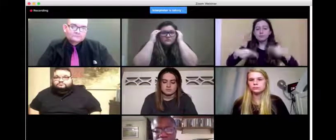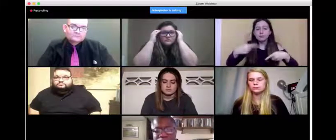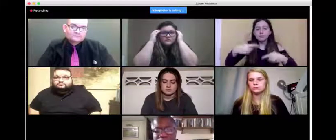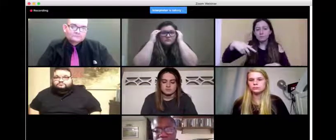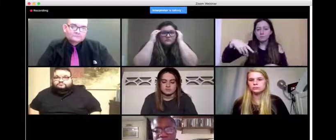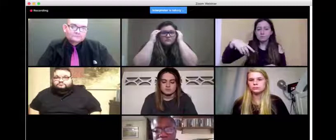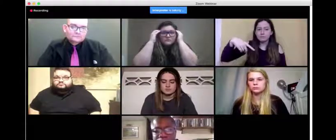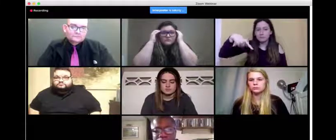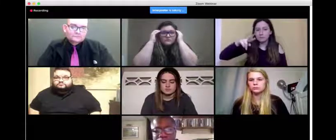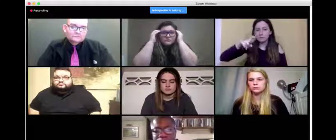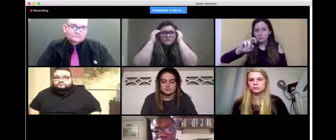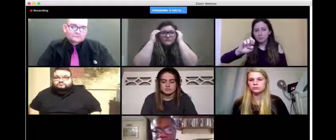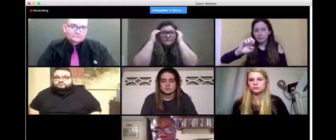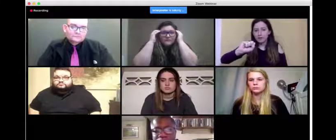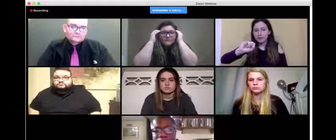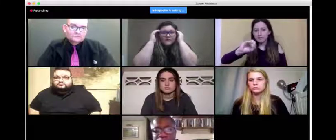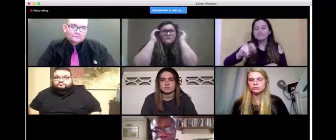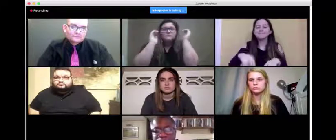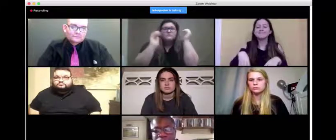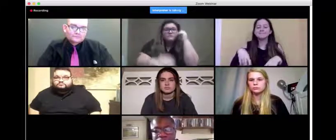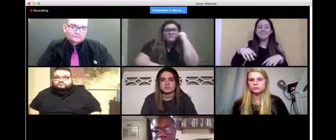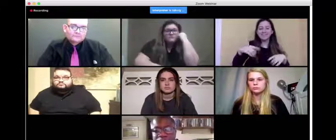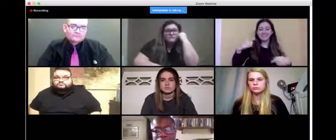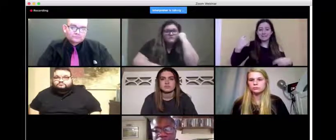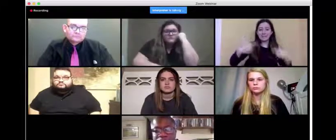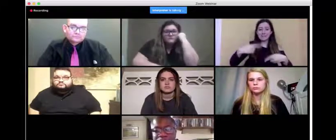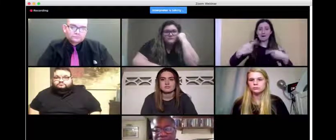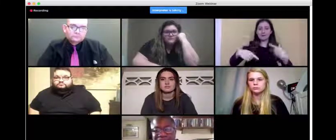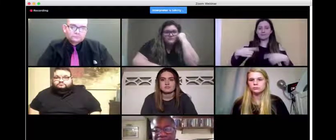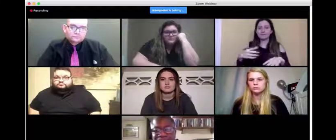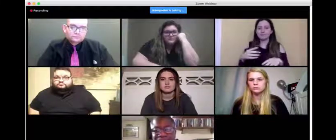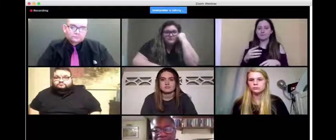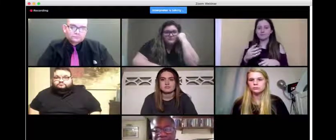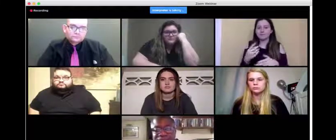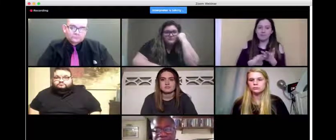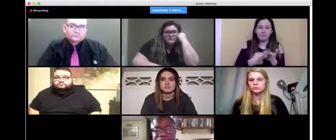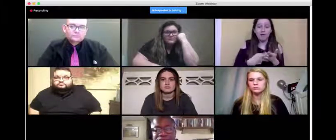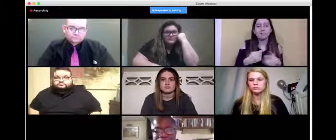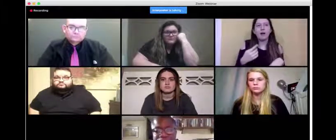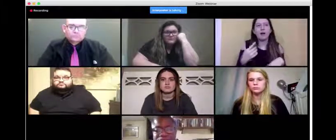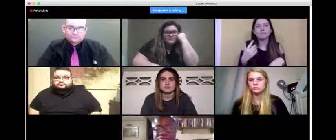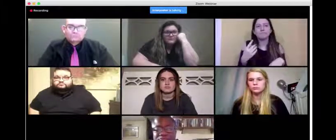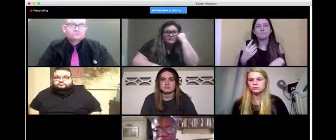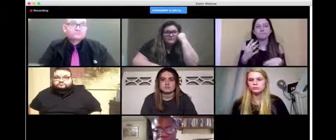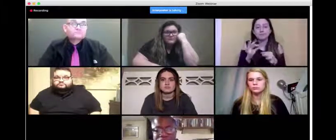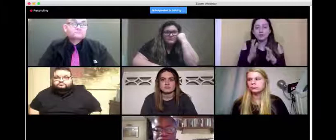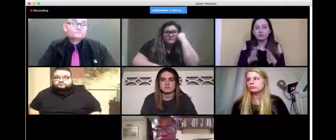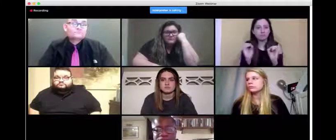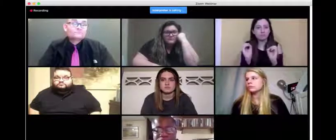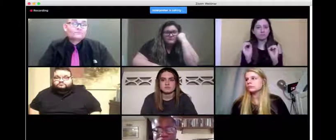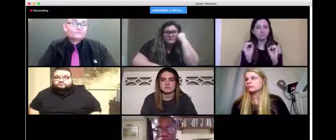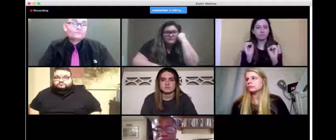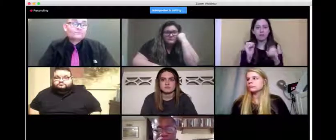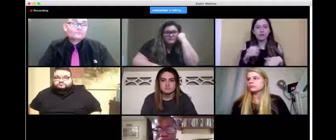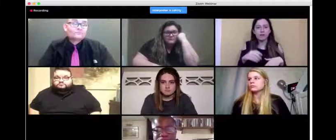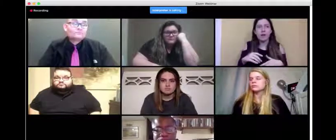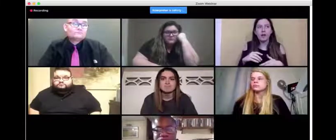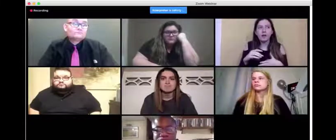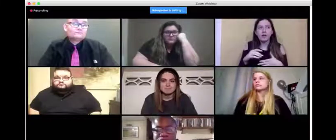and sometimes there are no interpreters for that. And I know